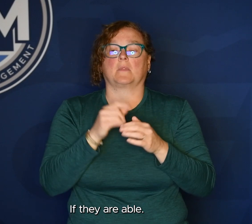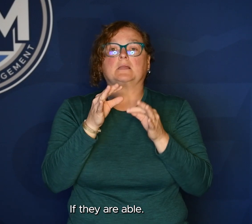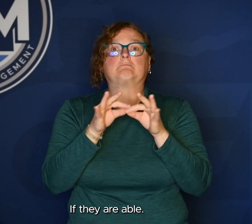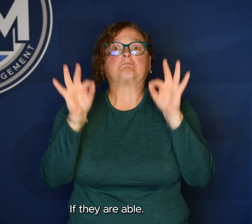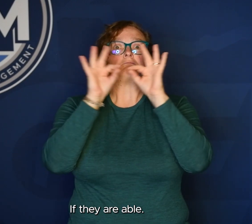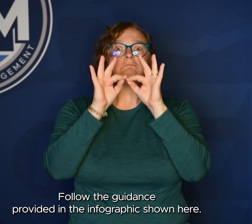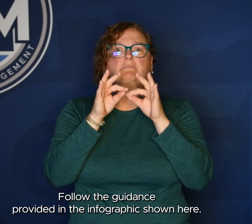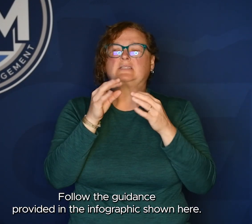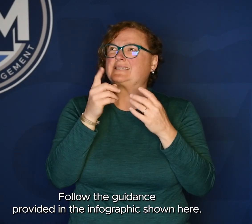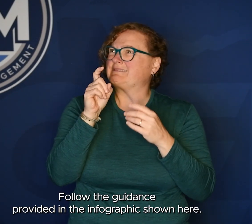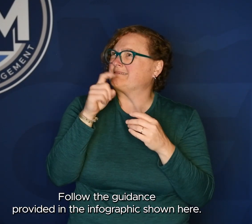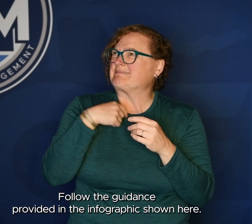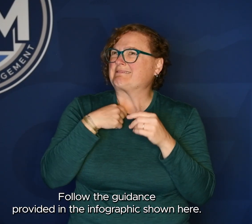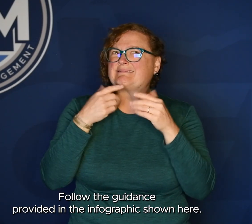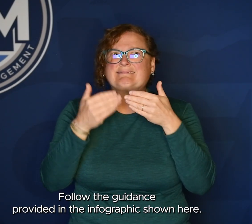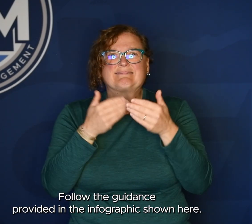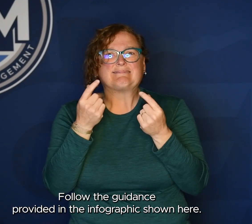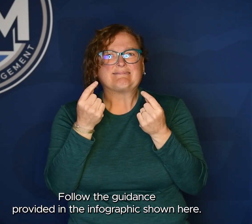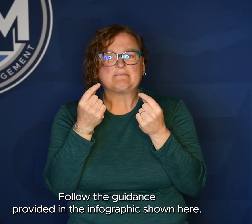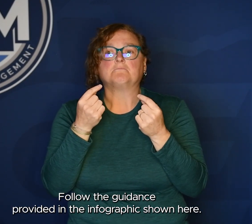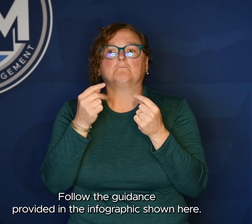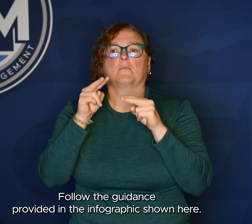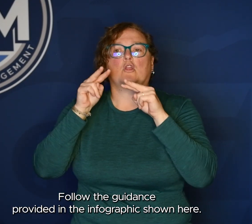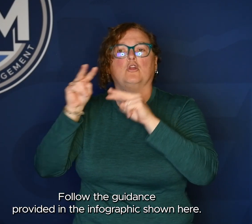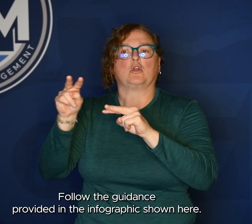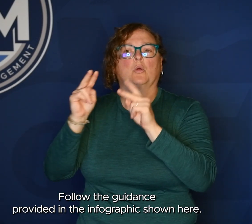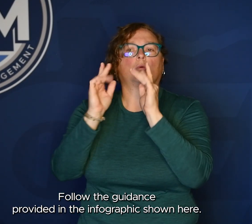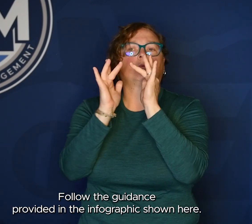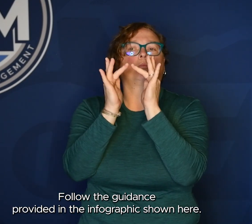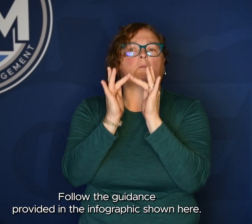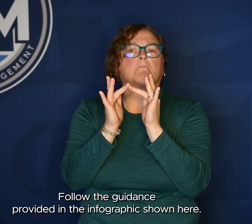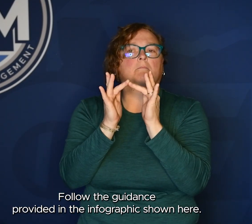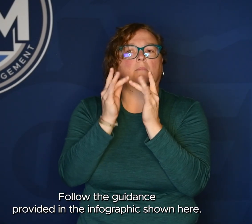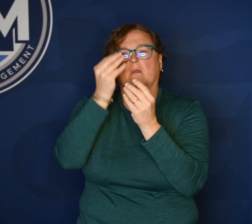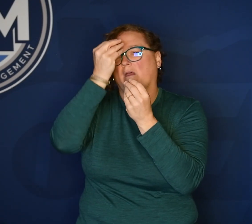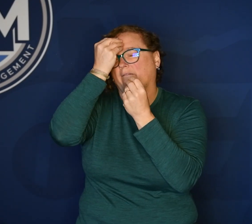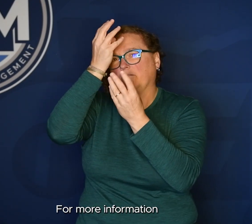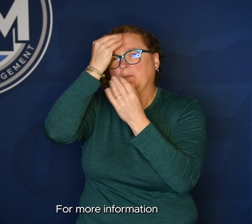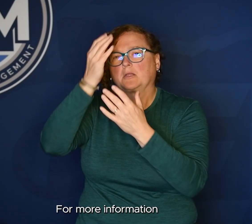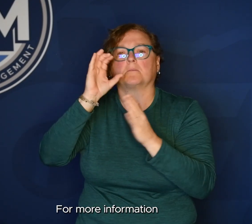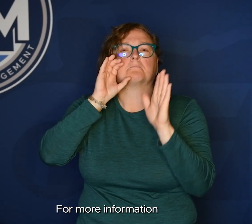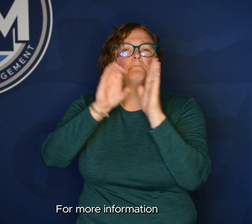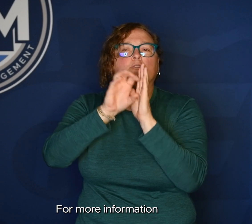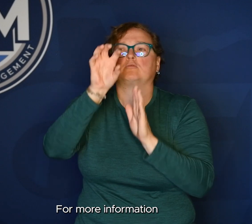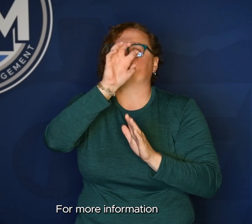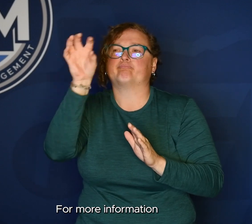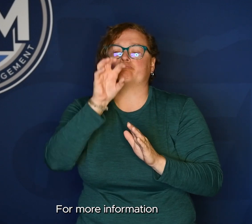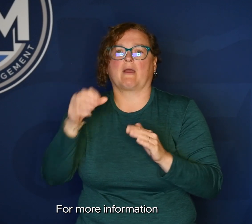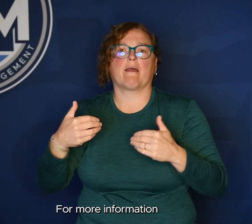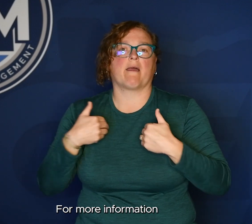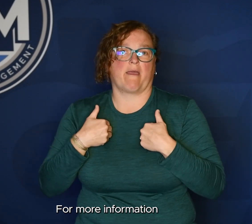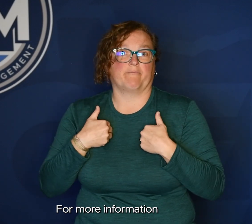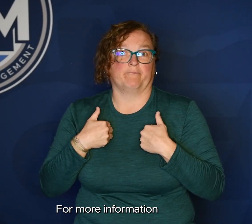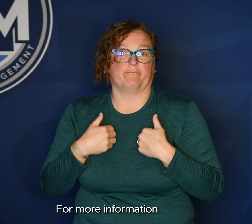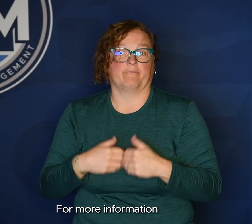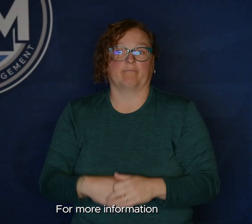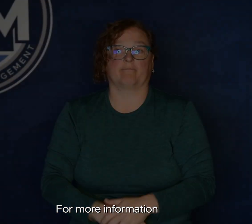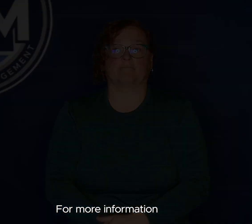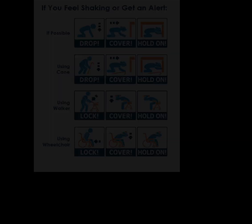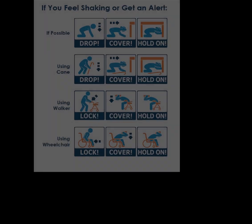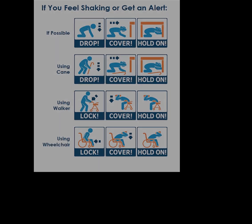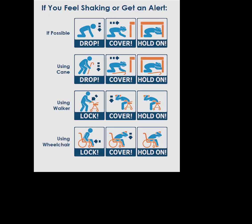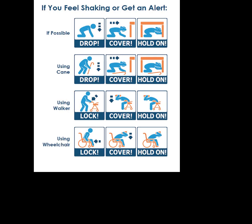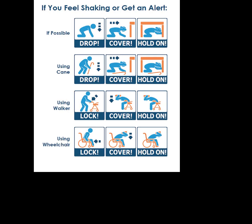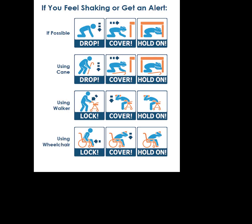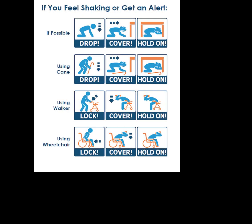able. Follow the guidance provided in the infographic shown here. For more information, visit